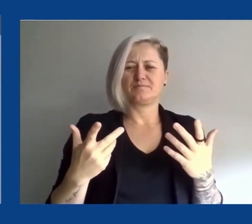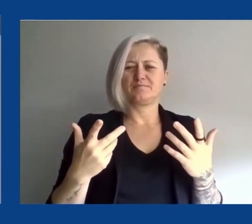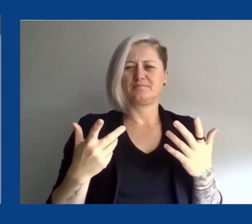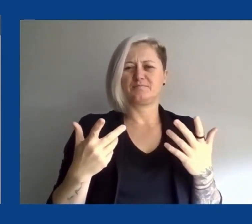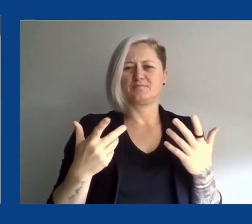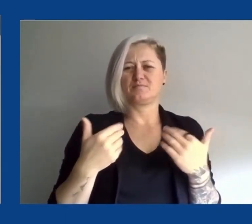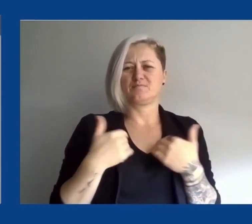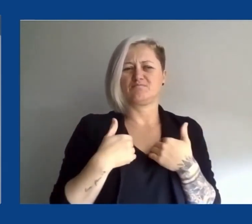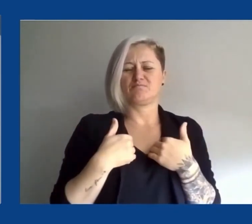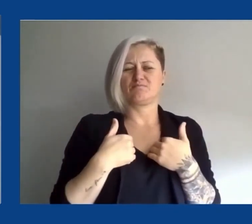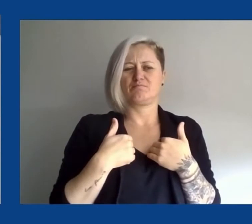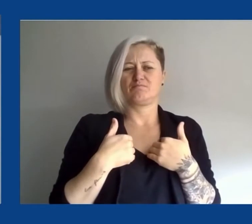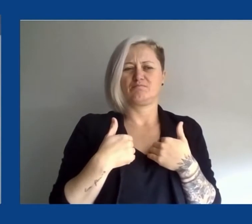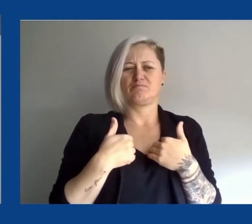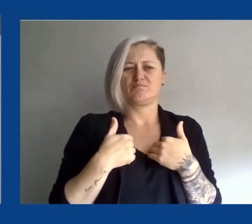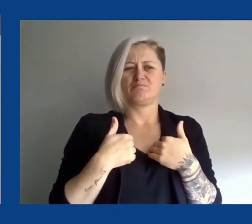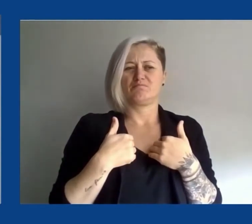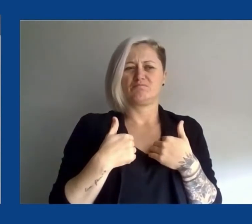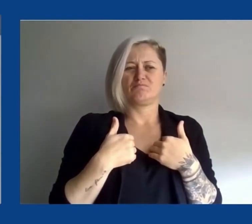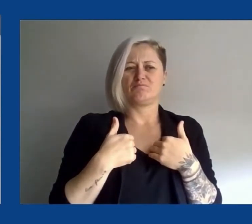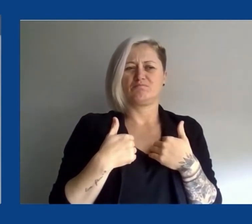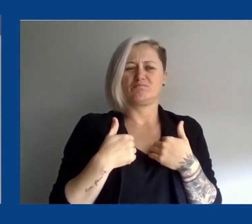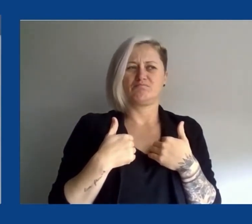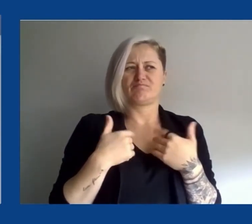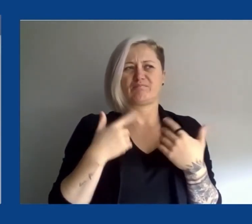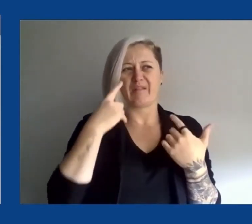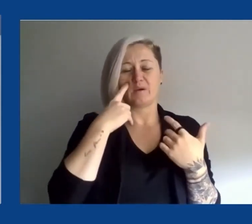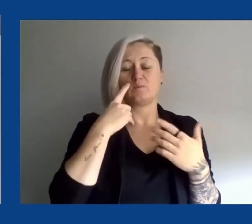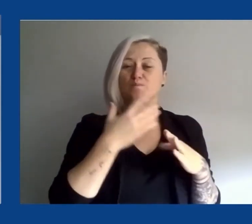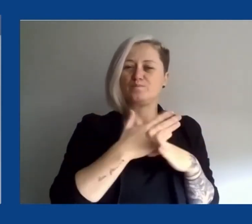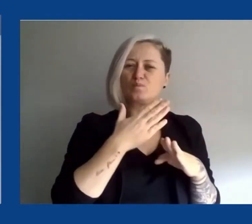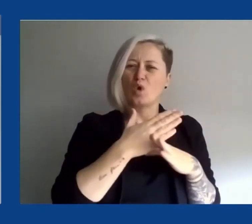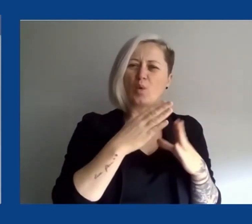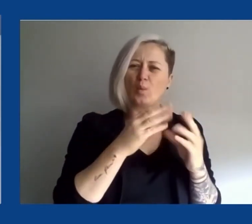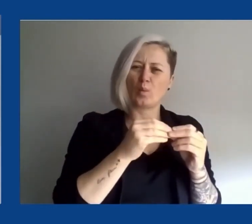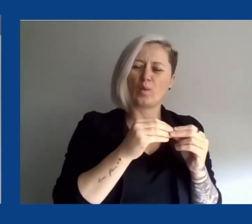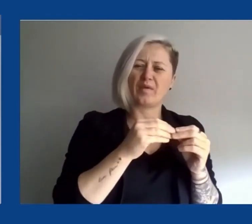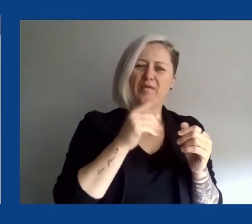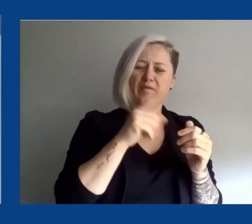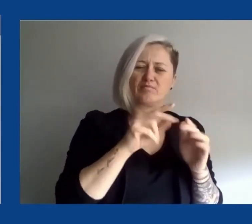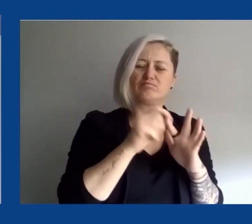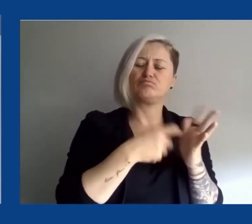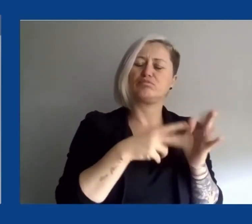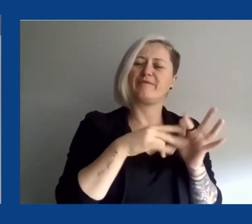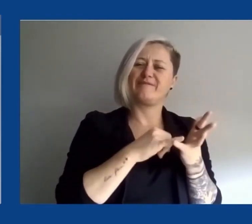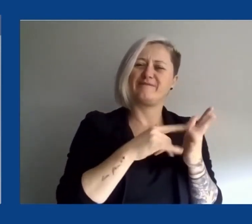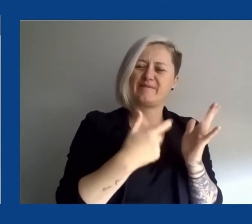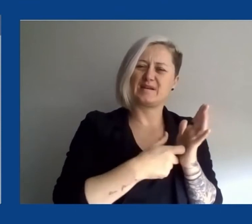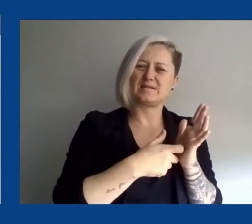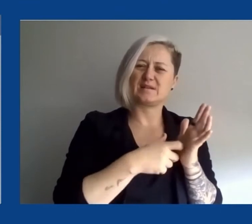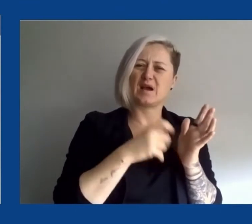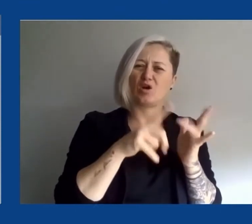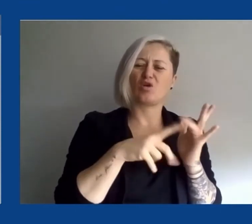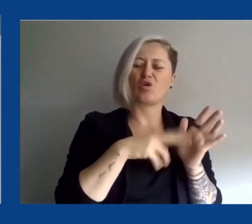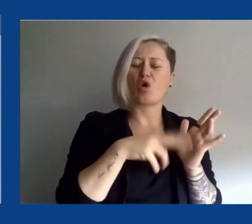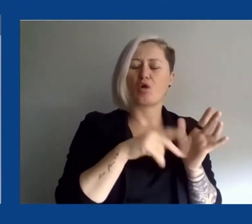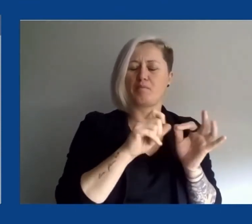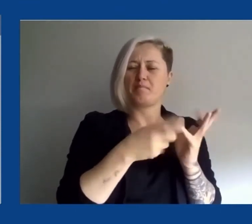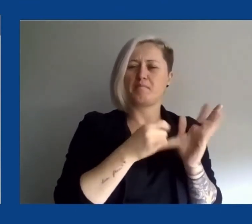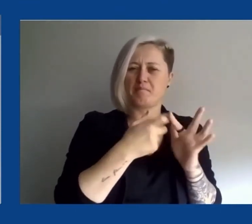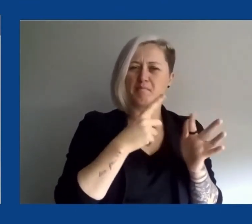and I think working with Professor Colin Burke, it was sort of, he came in that period of